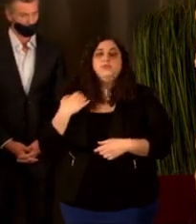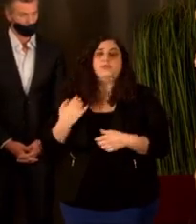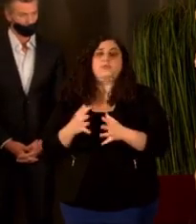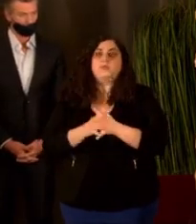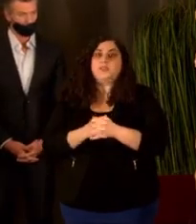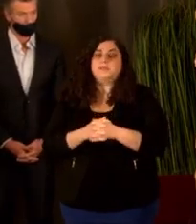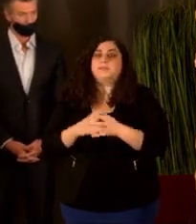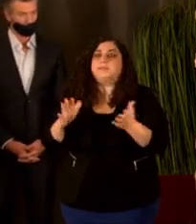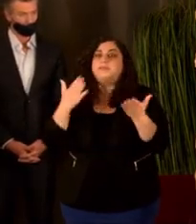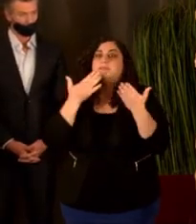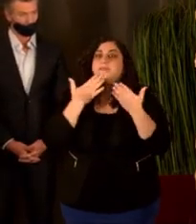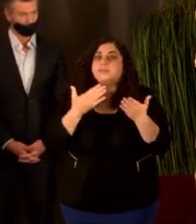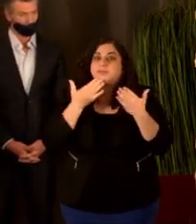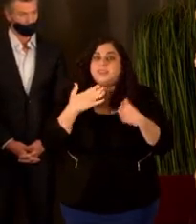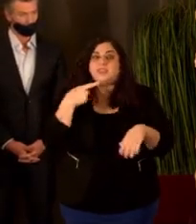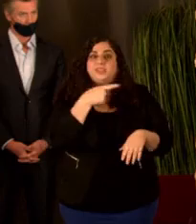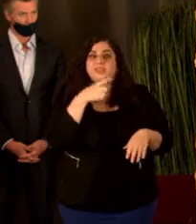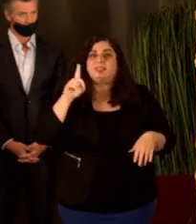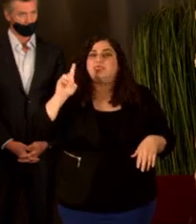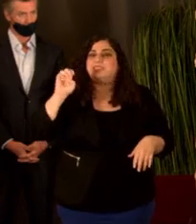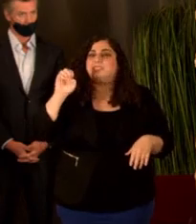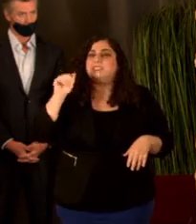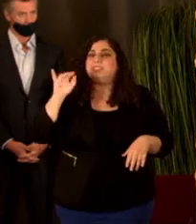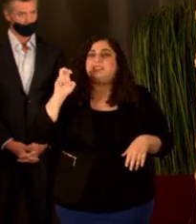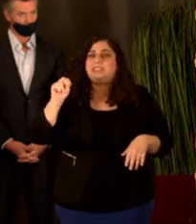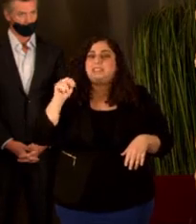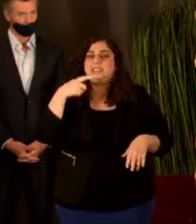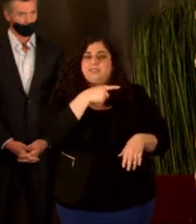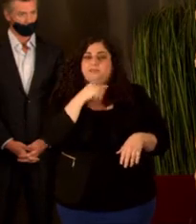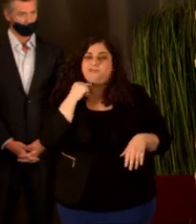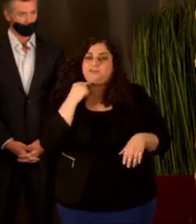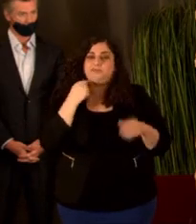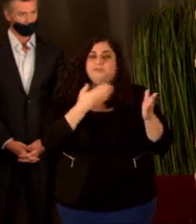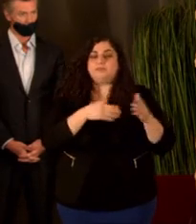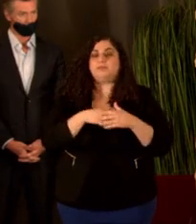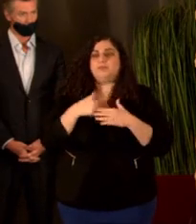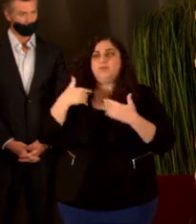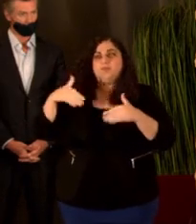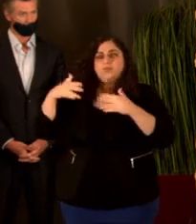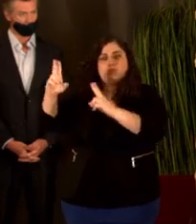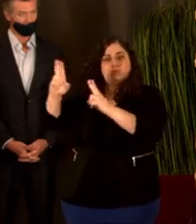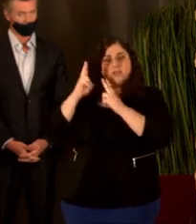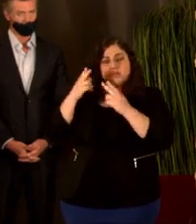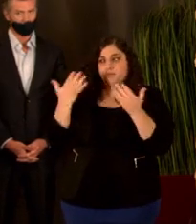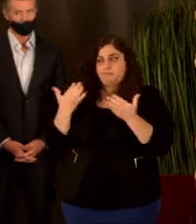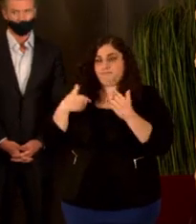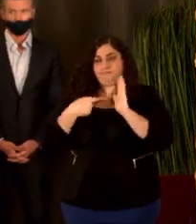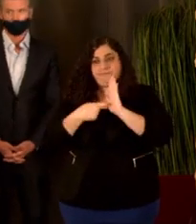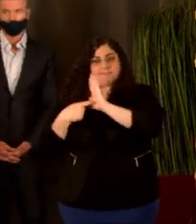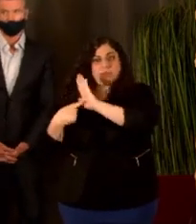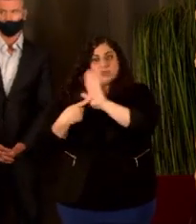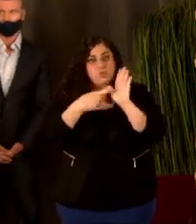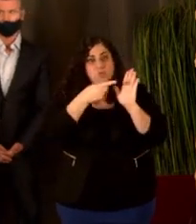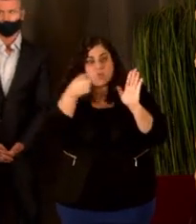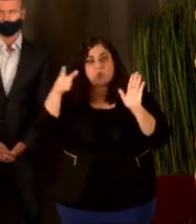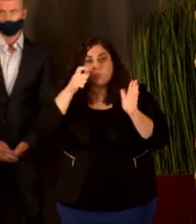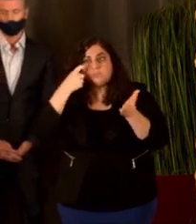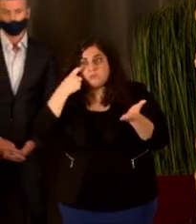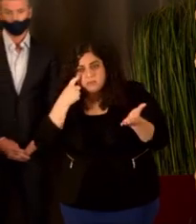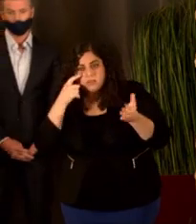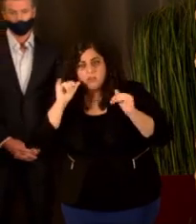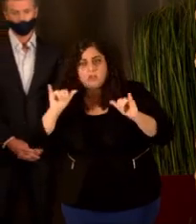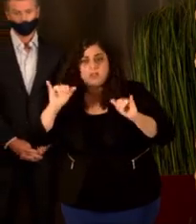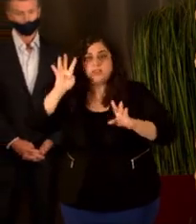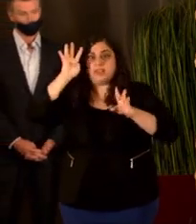Thank you, Deacon Jim. I'm honored to be here today to really showcase how innovative and bold leadership from our